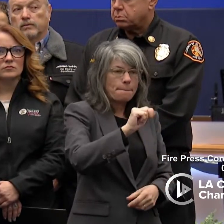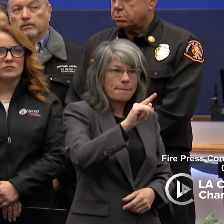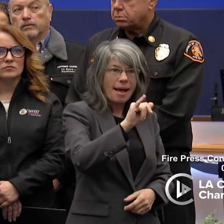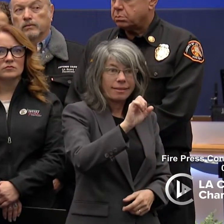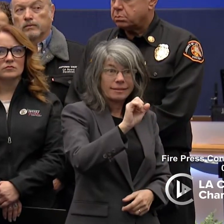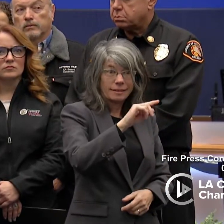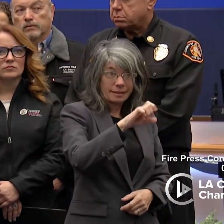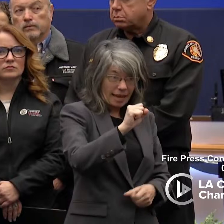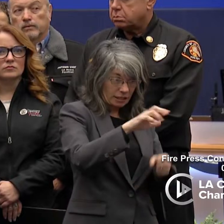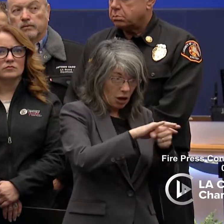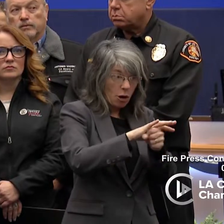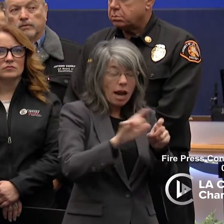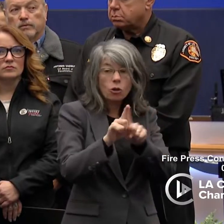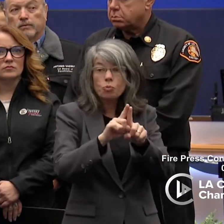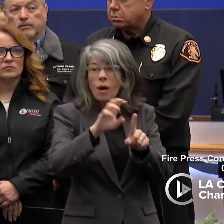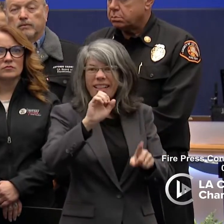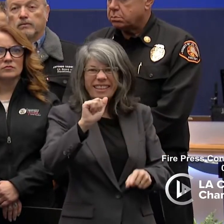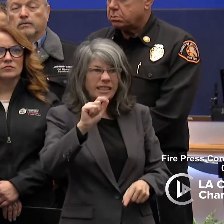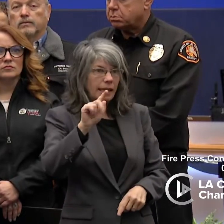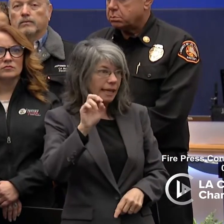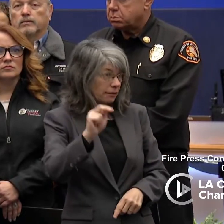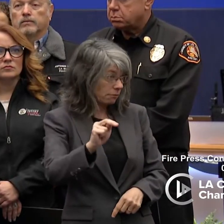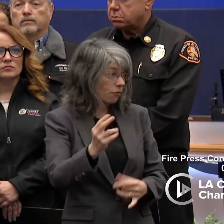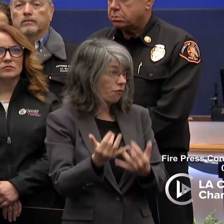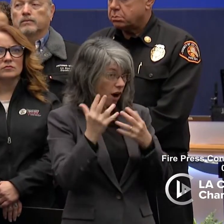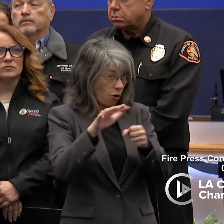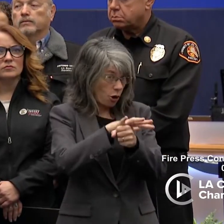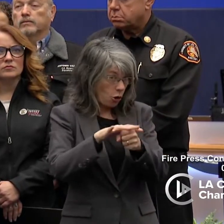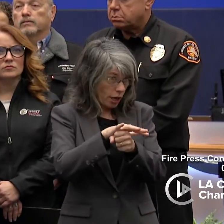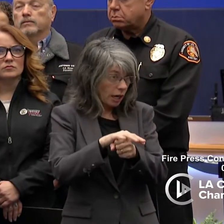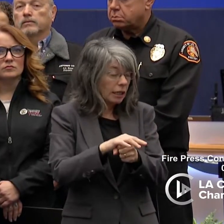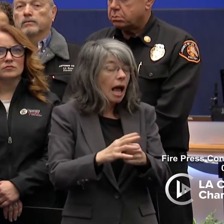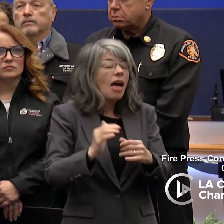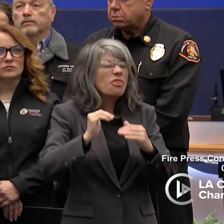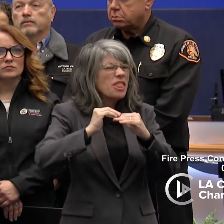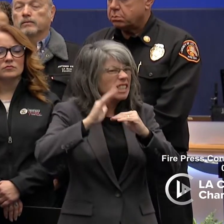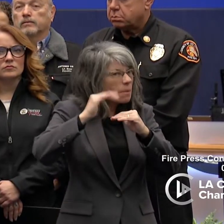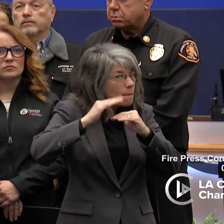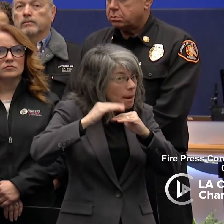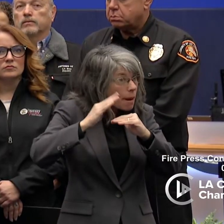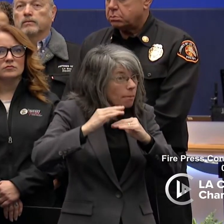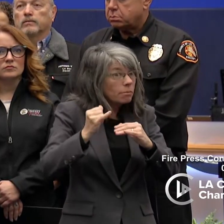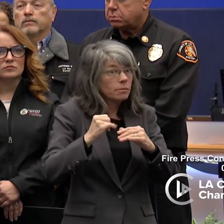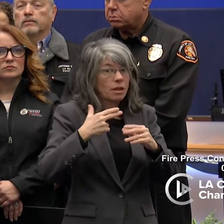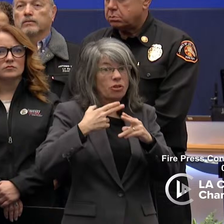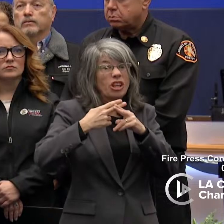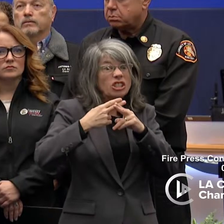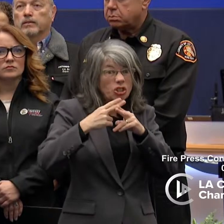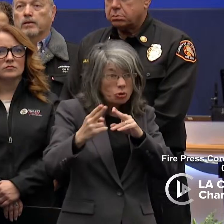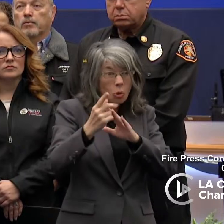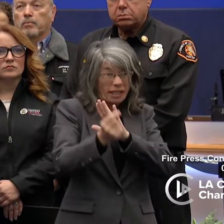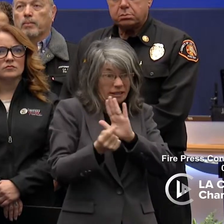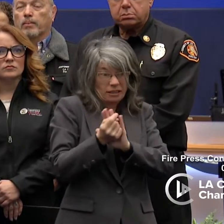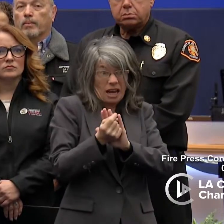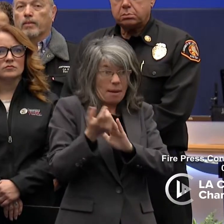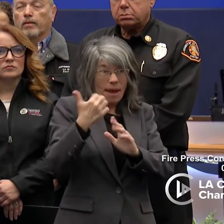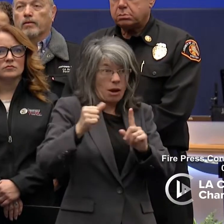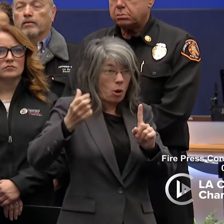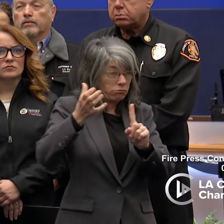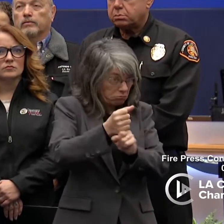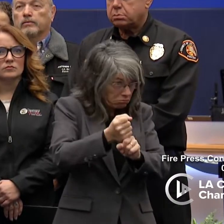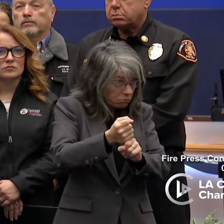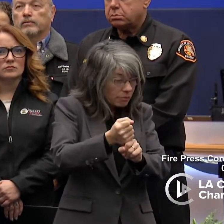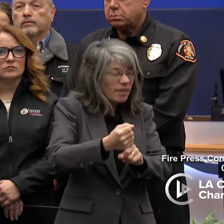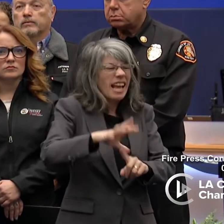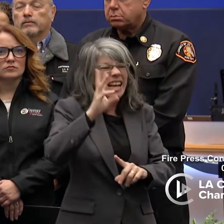area as well as the Eaton fire area. They are looking at a minimum, the shortest sentence that anyone charged is looking